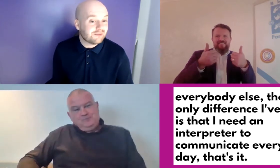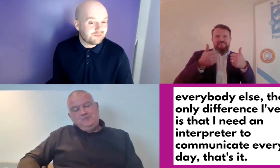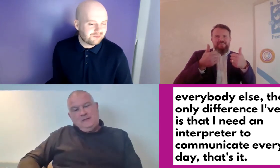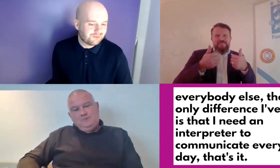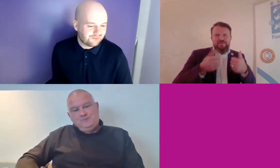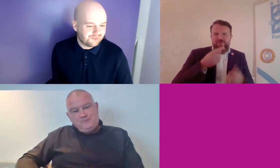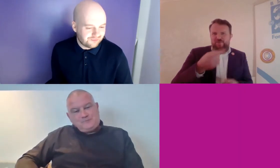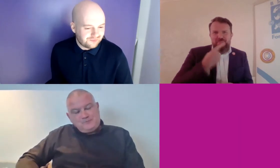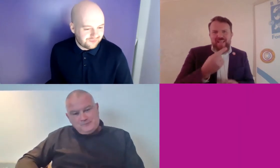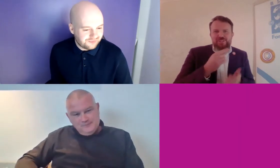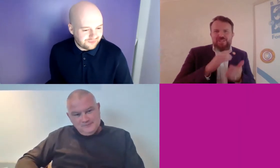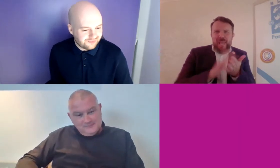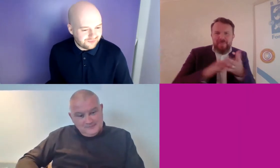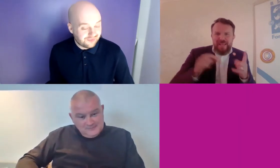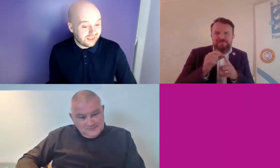That's it.